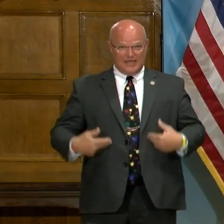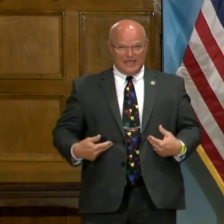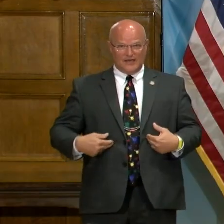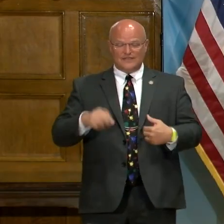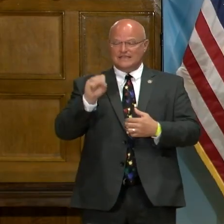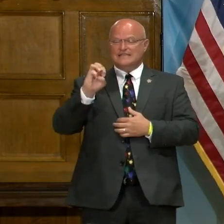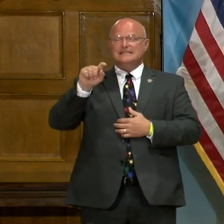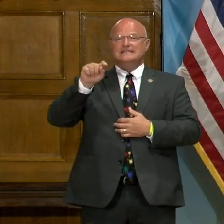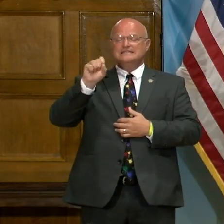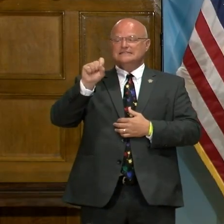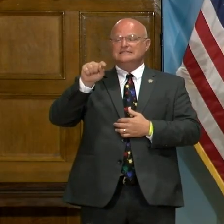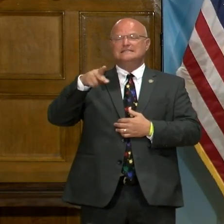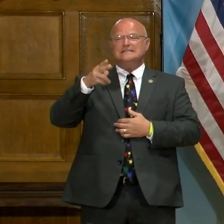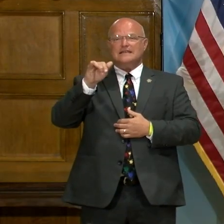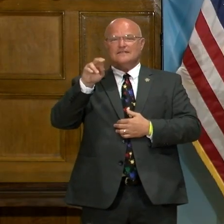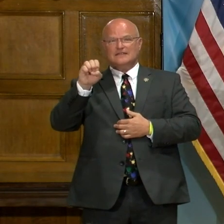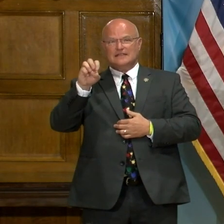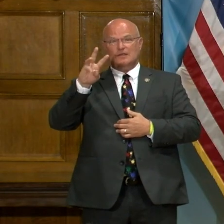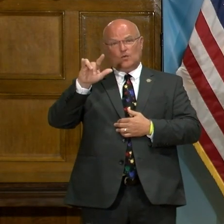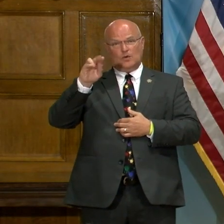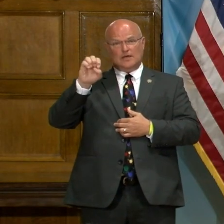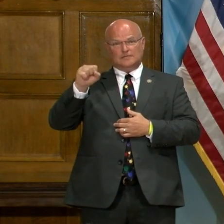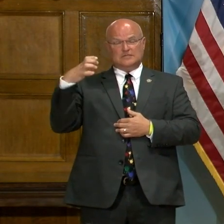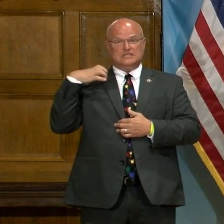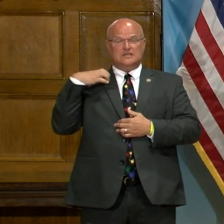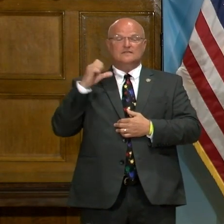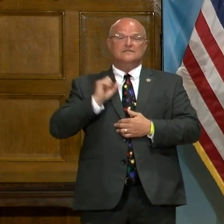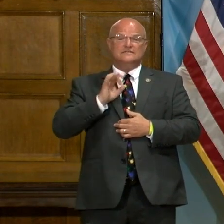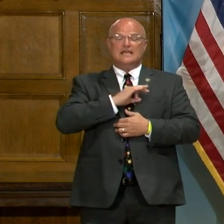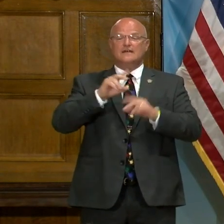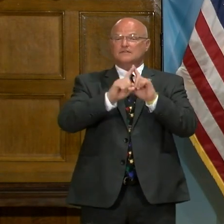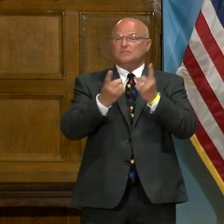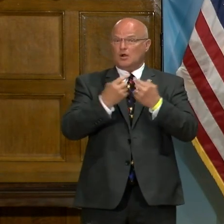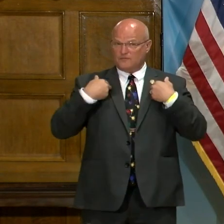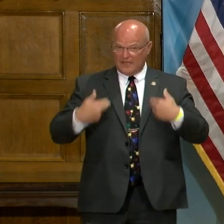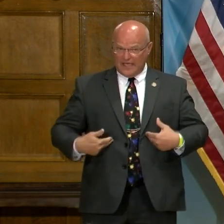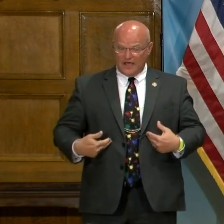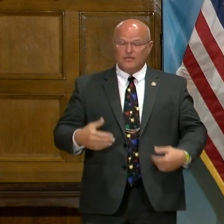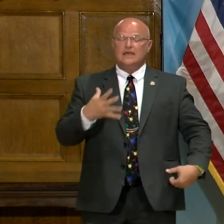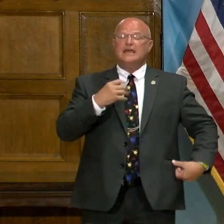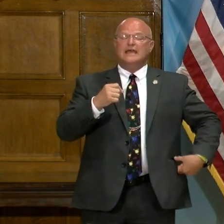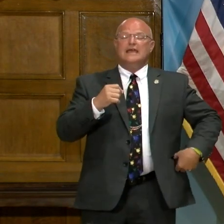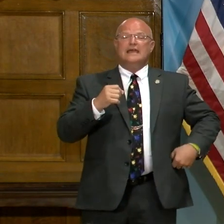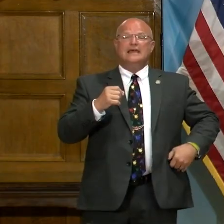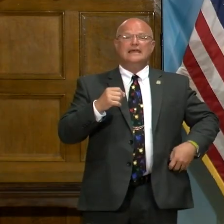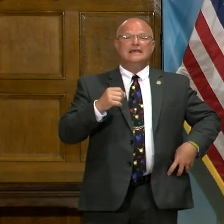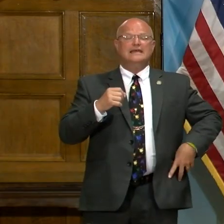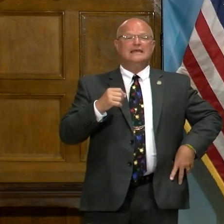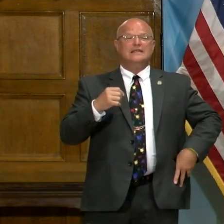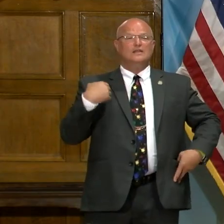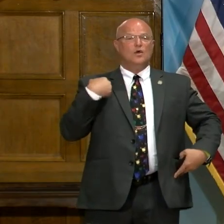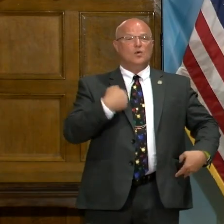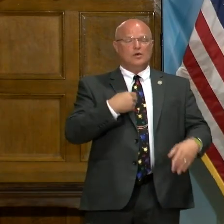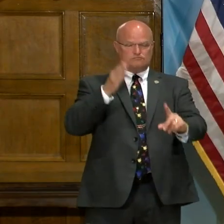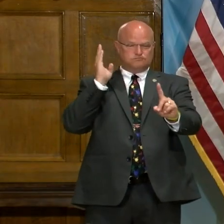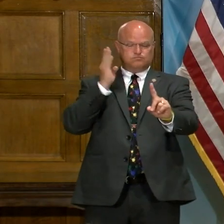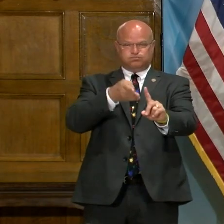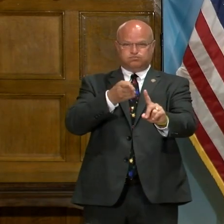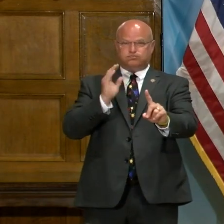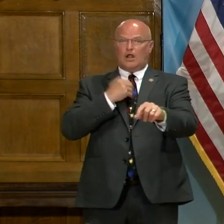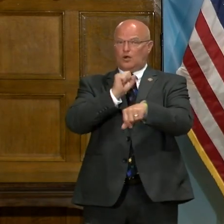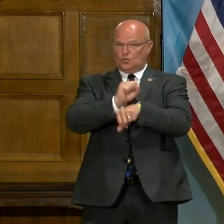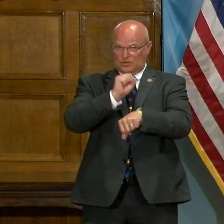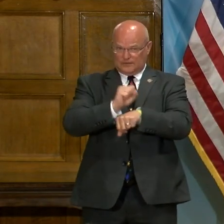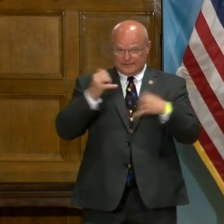and Stephanie Williams, Chief of Staff at the Department of Health. And we'll go straight to